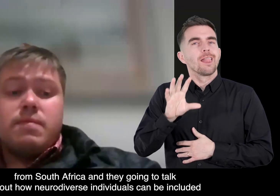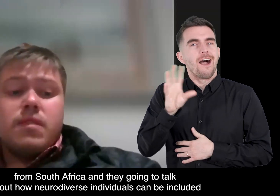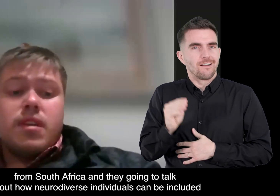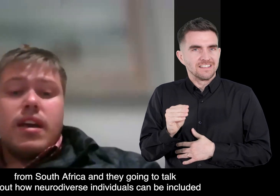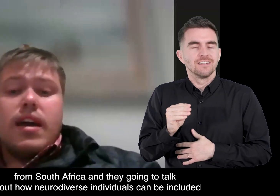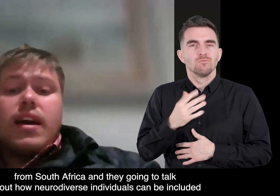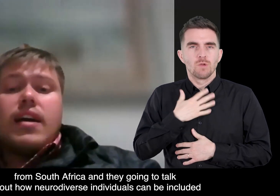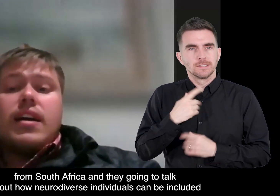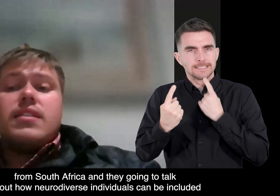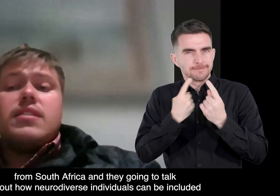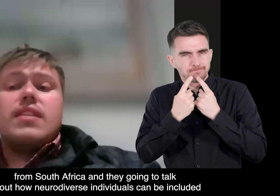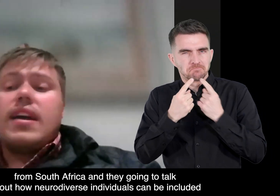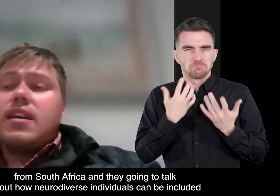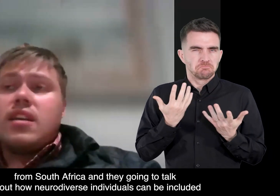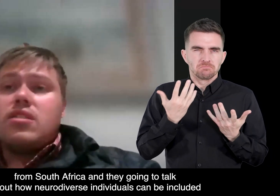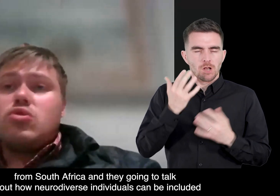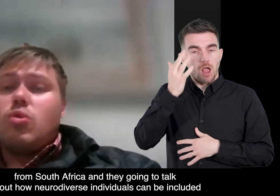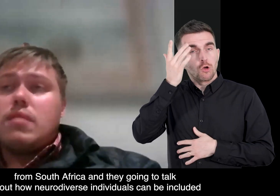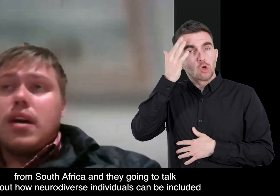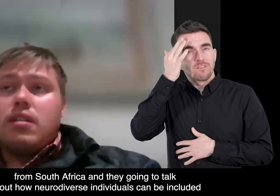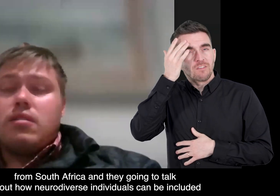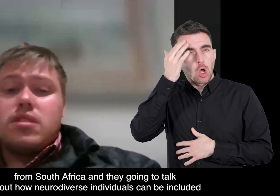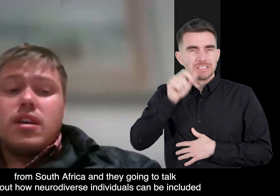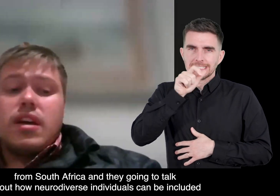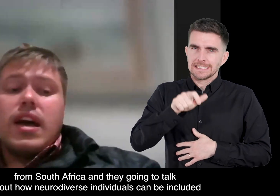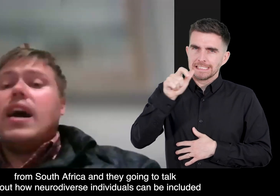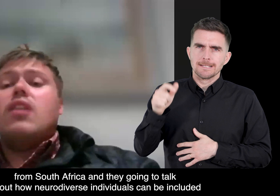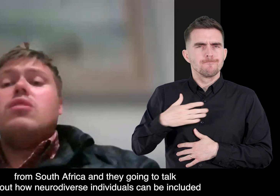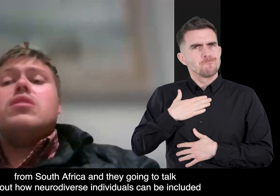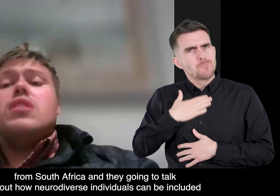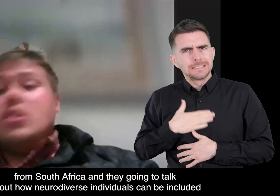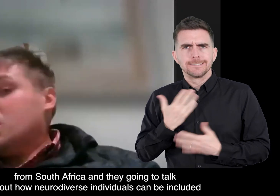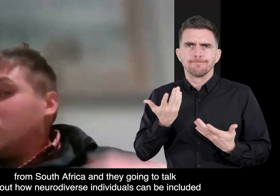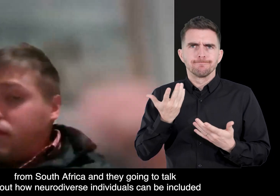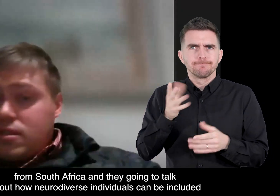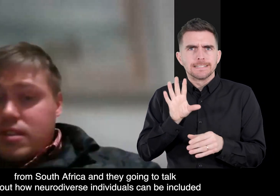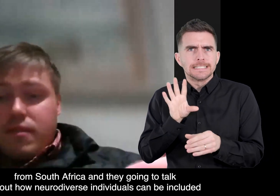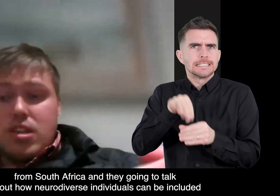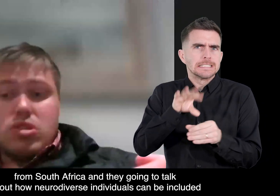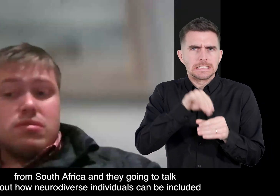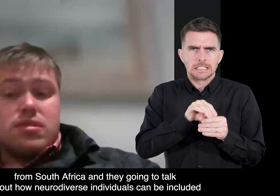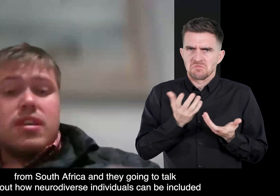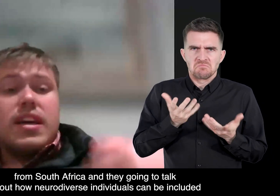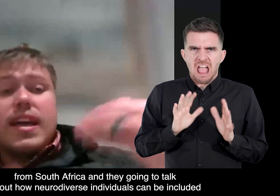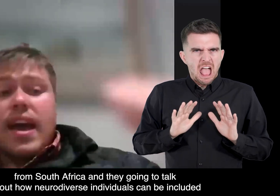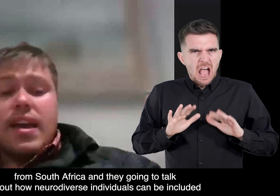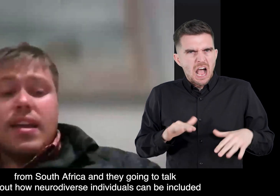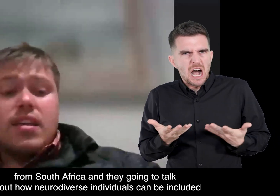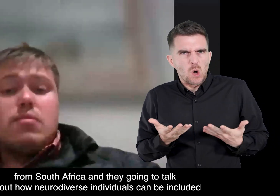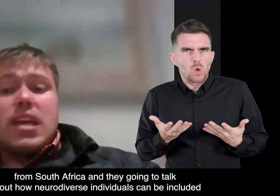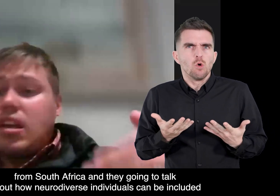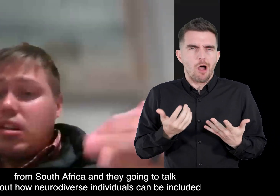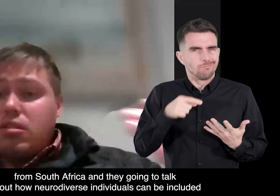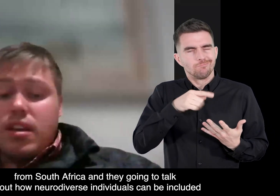Africa, and they're going to talk about how neurodiverse individuals